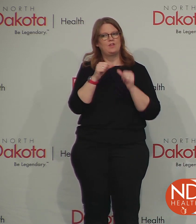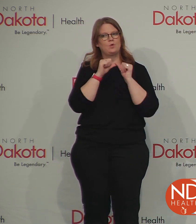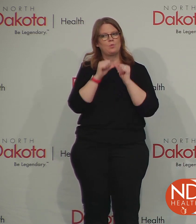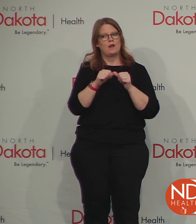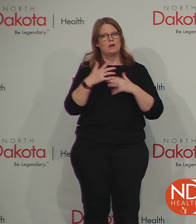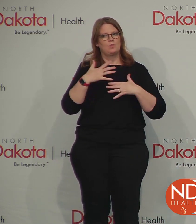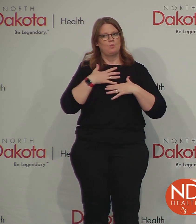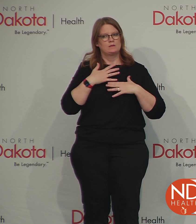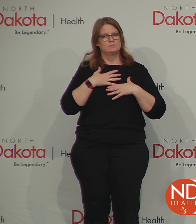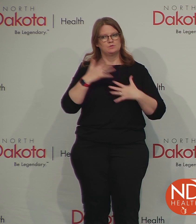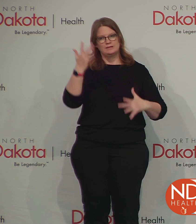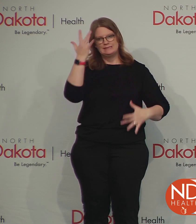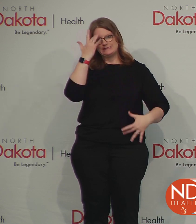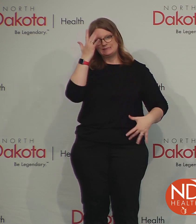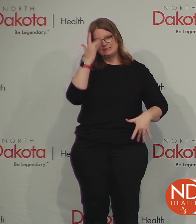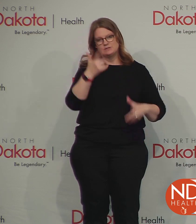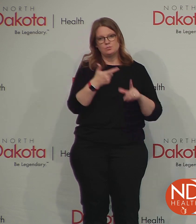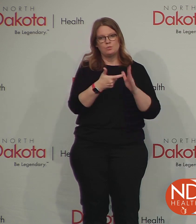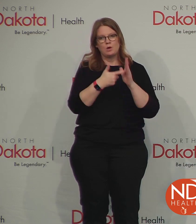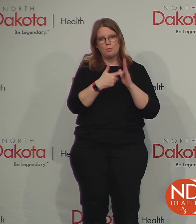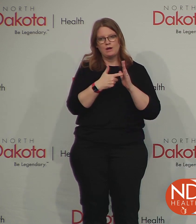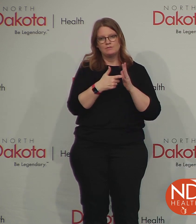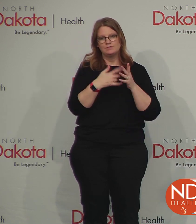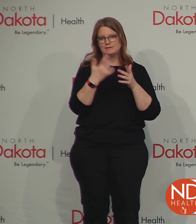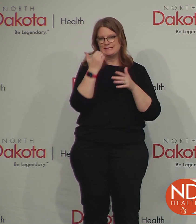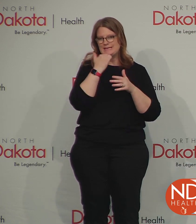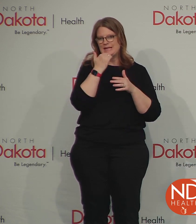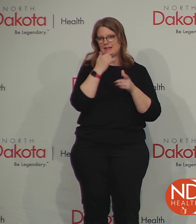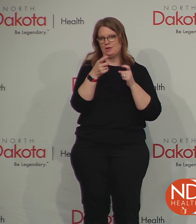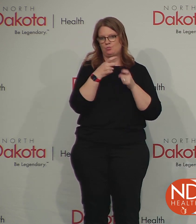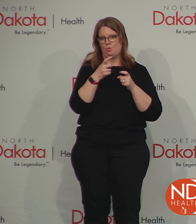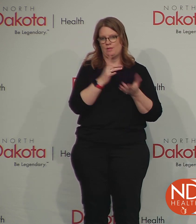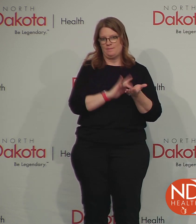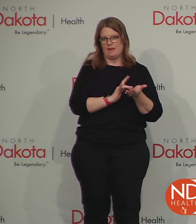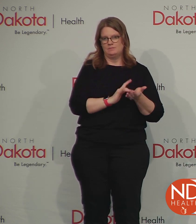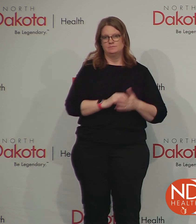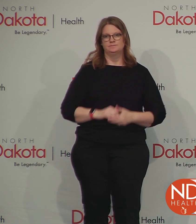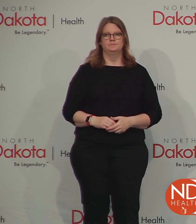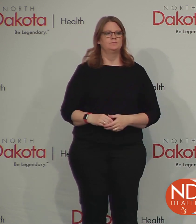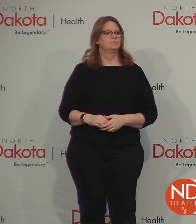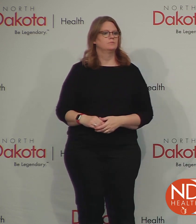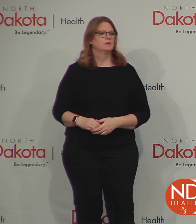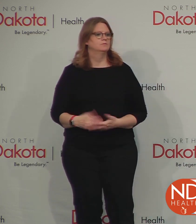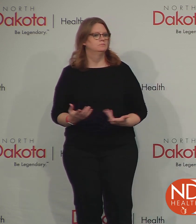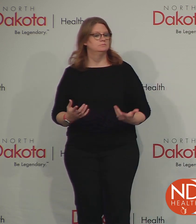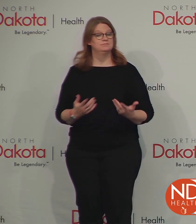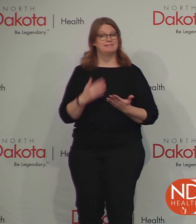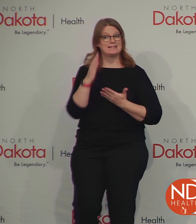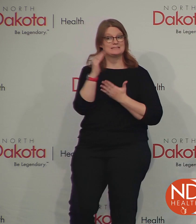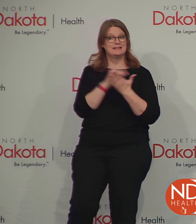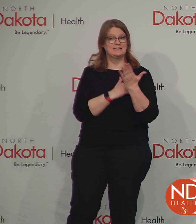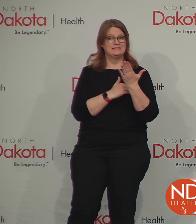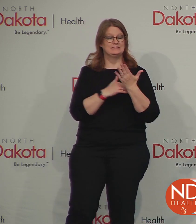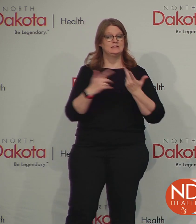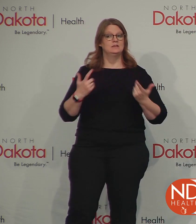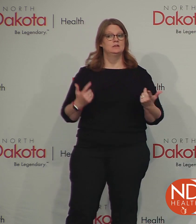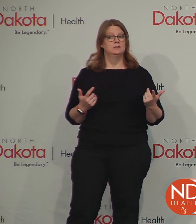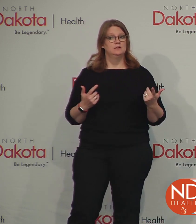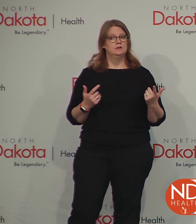disease that requires a daily control or medication. So those are the list. And note